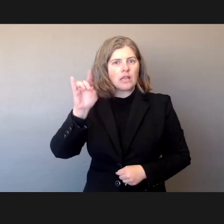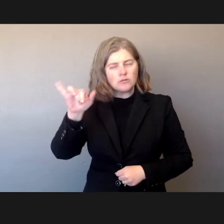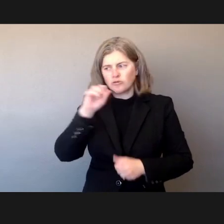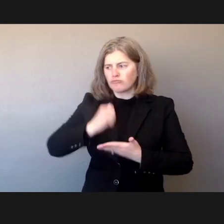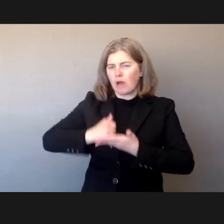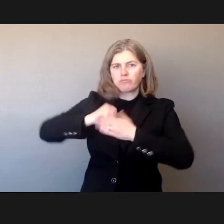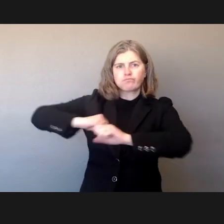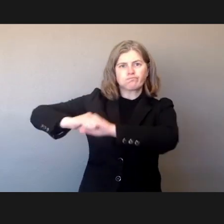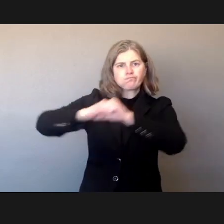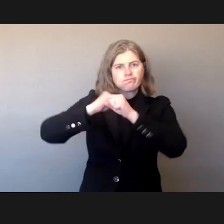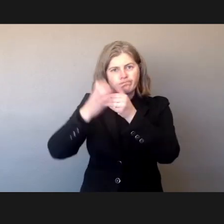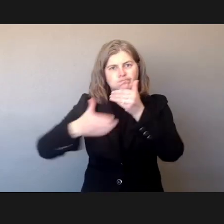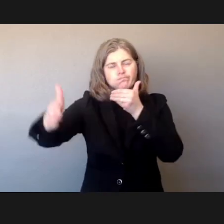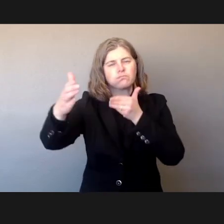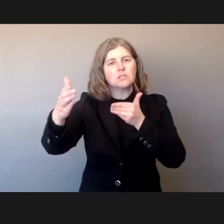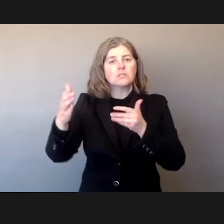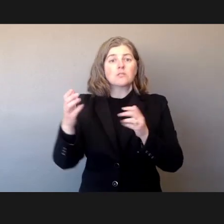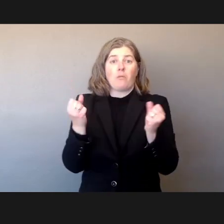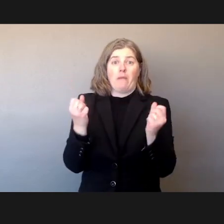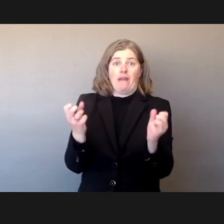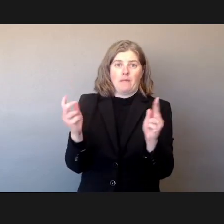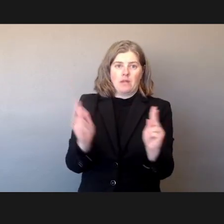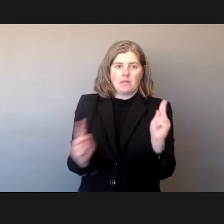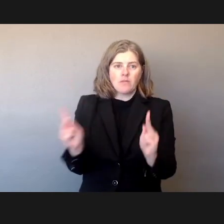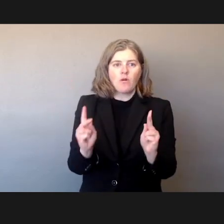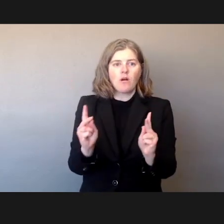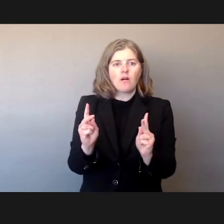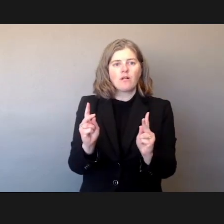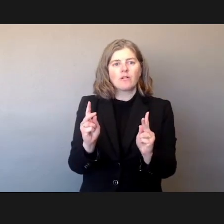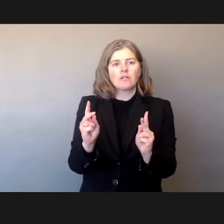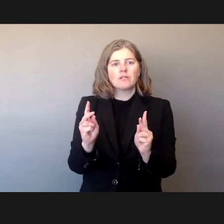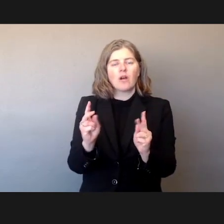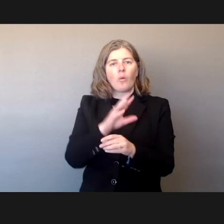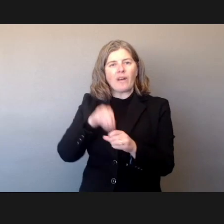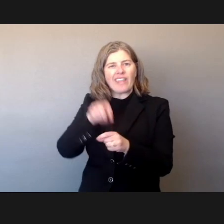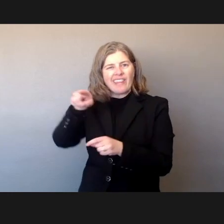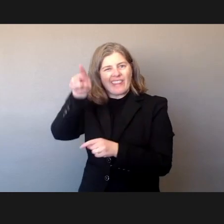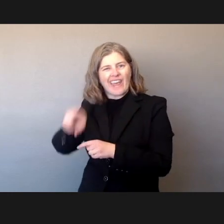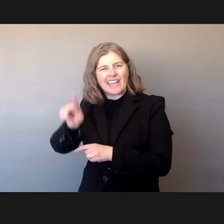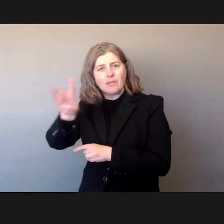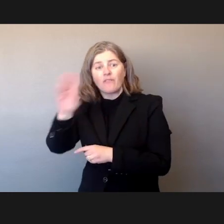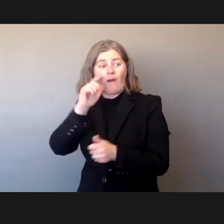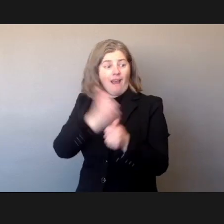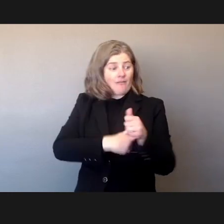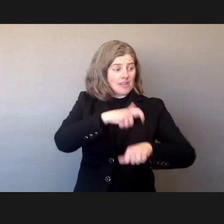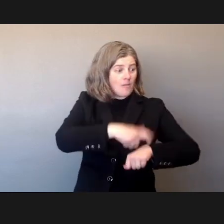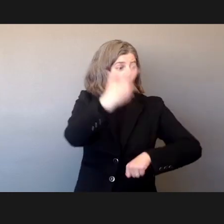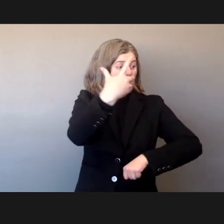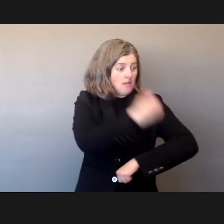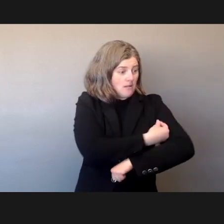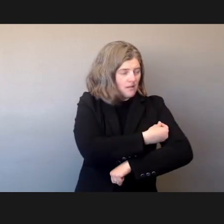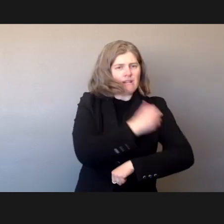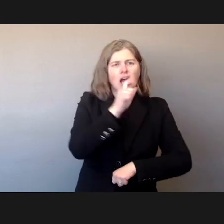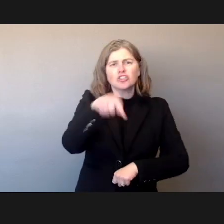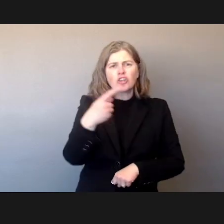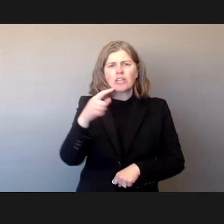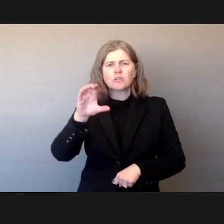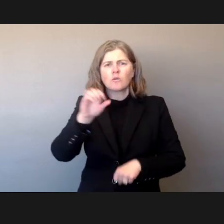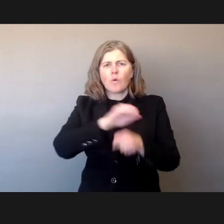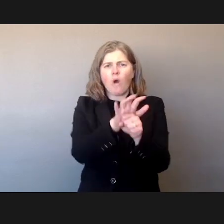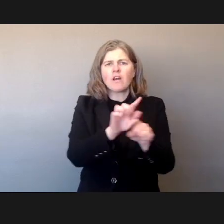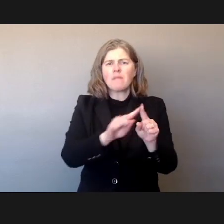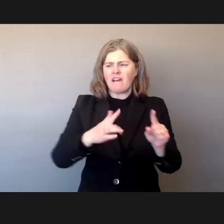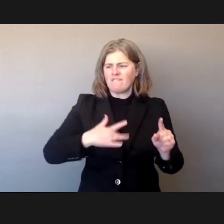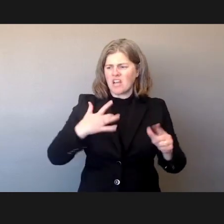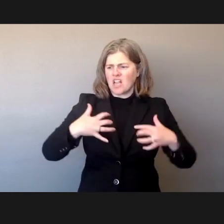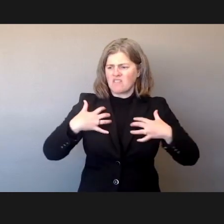you going forward. And so many people in the VAERS database for every vaccine, not just COVID, put in that achiness,